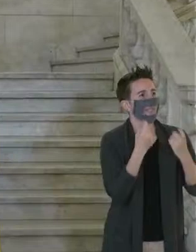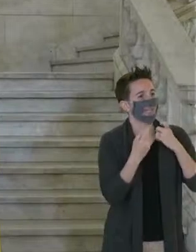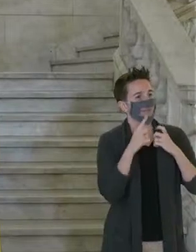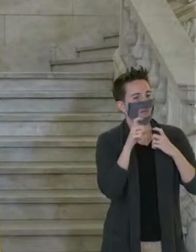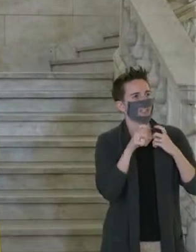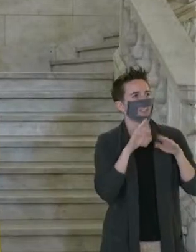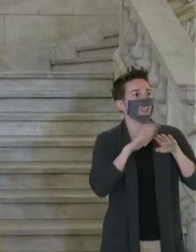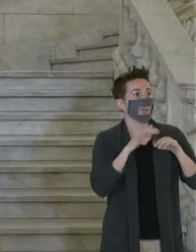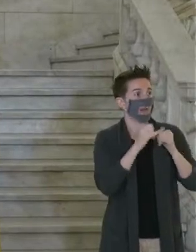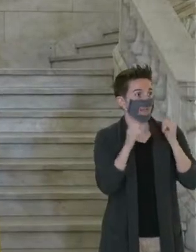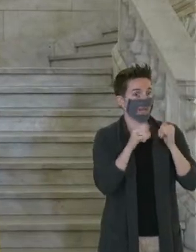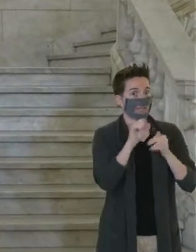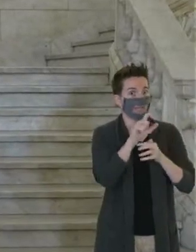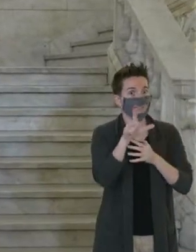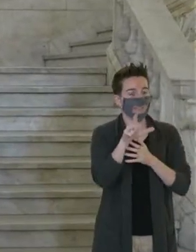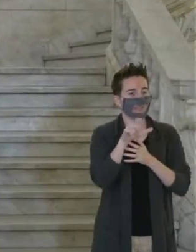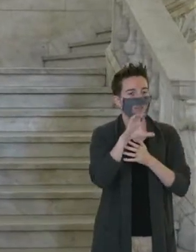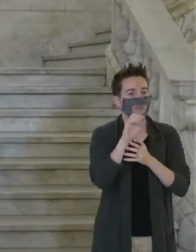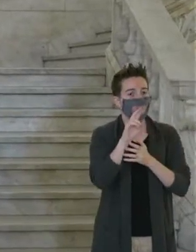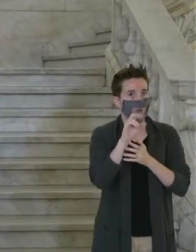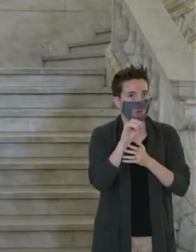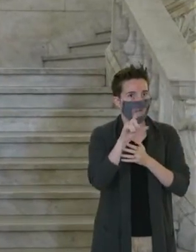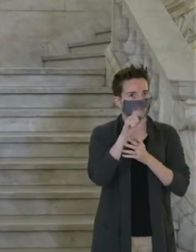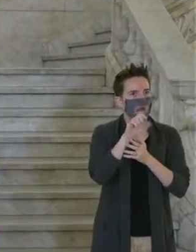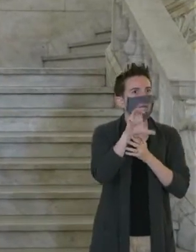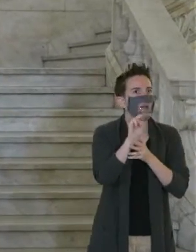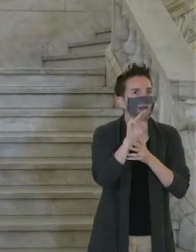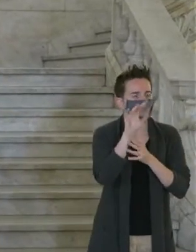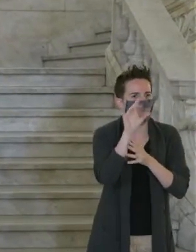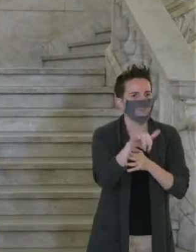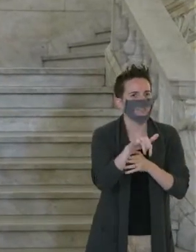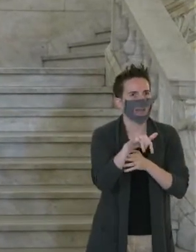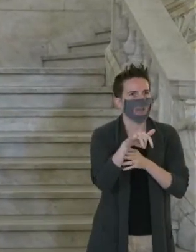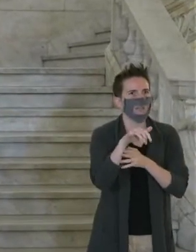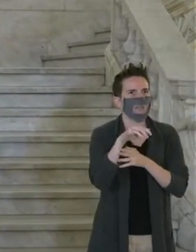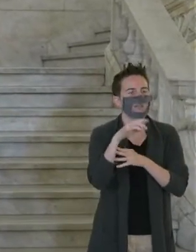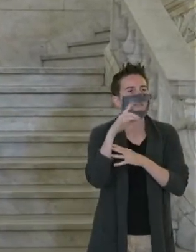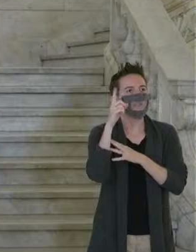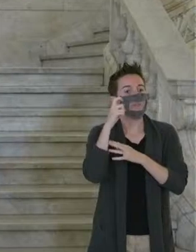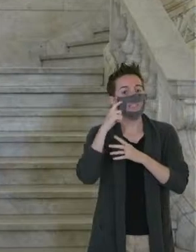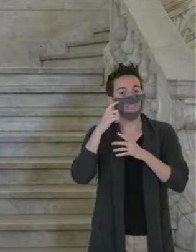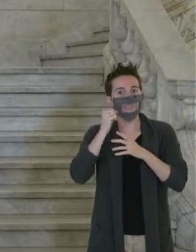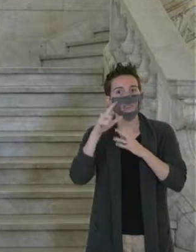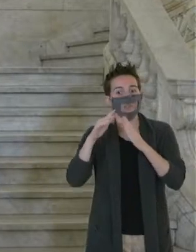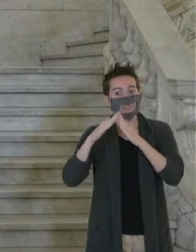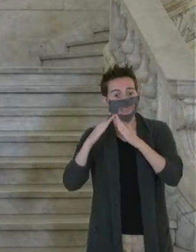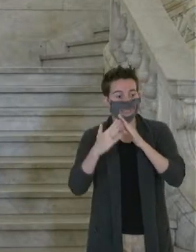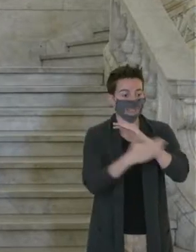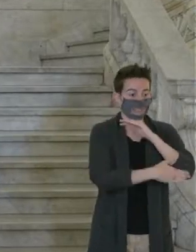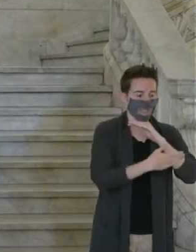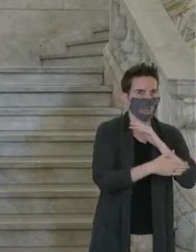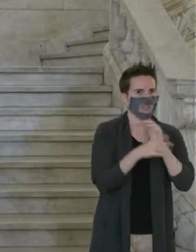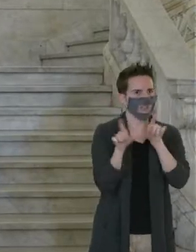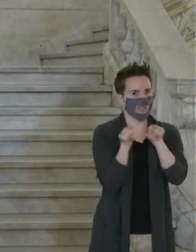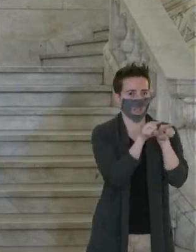webpage, and since St. Louis County guidance and St. Louis City guidance will be very close, those FAQs will be worked out through both departments, and that's